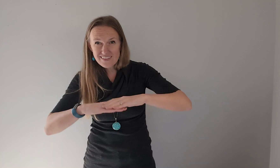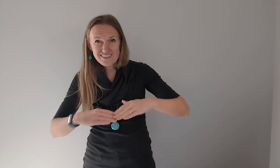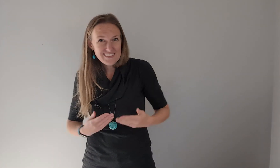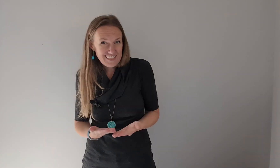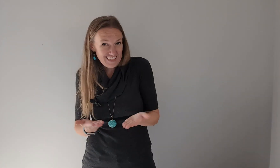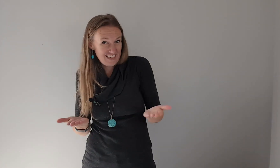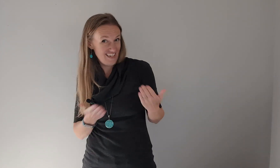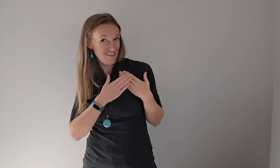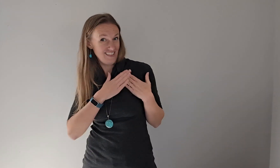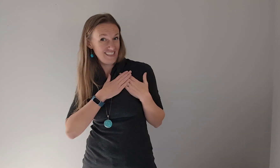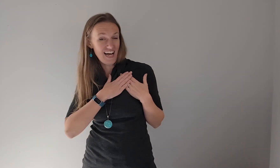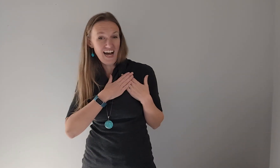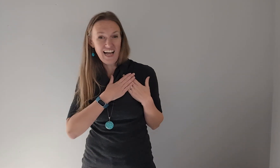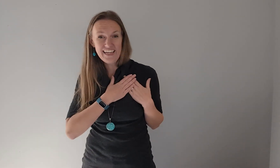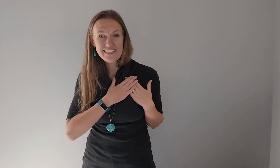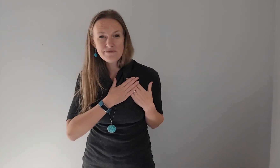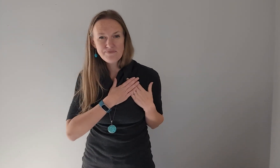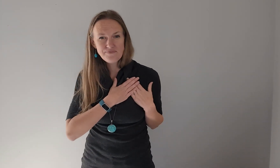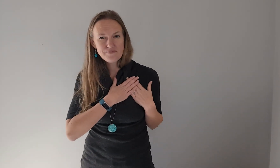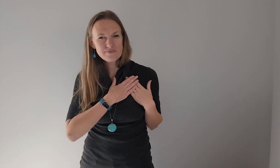build it here inside.